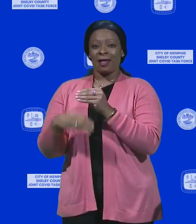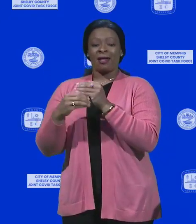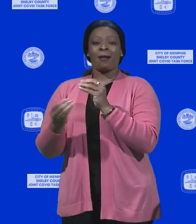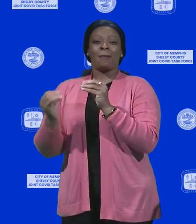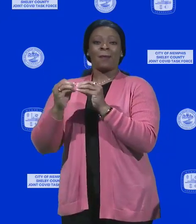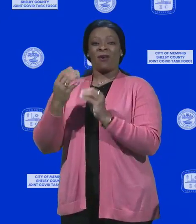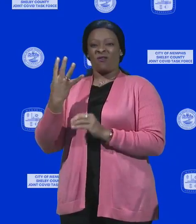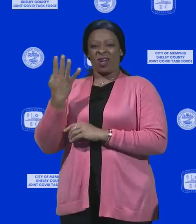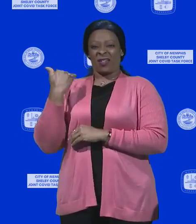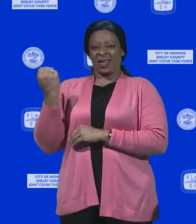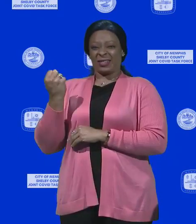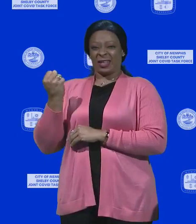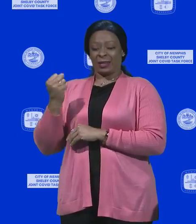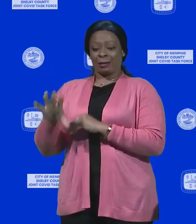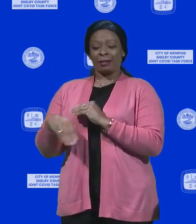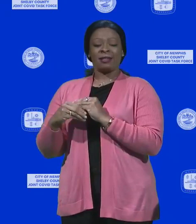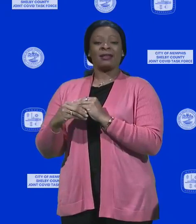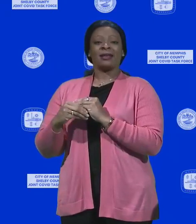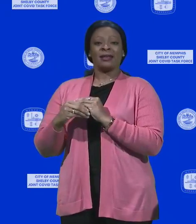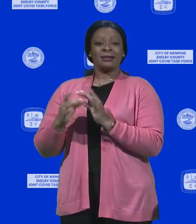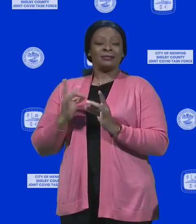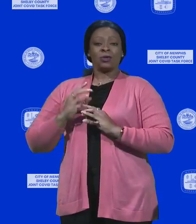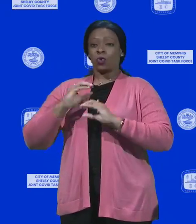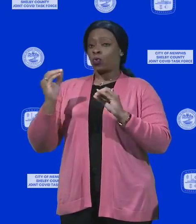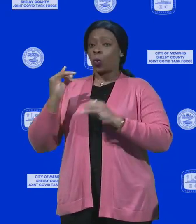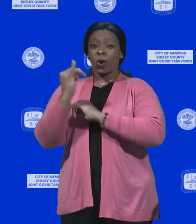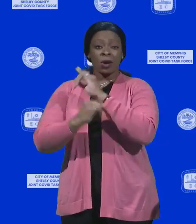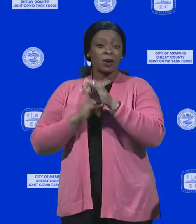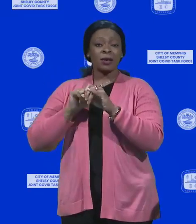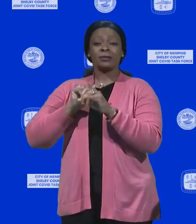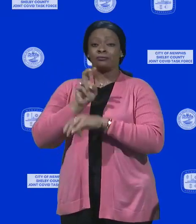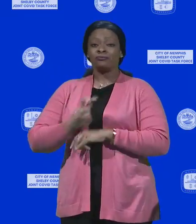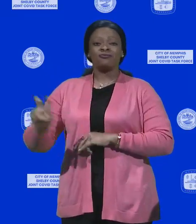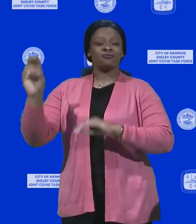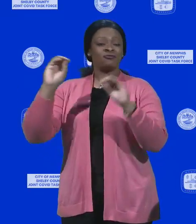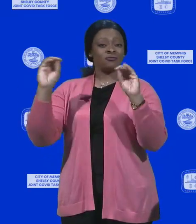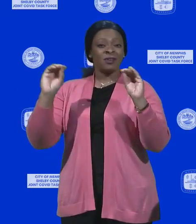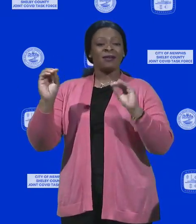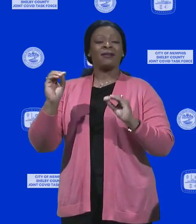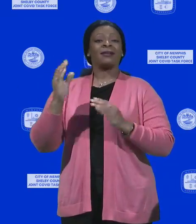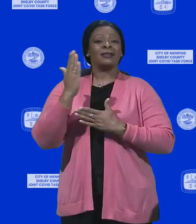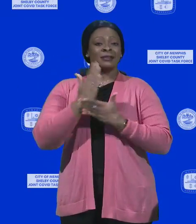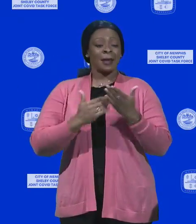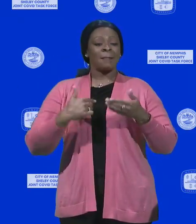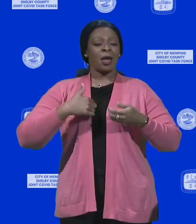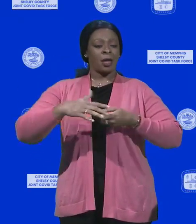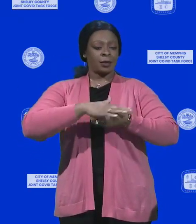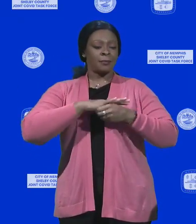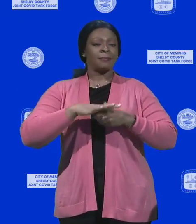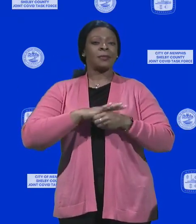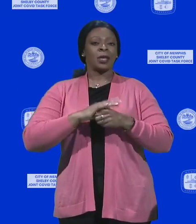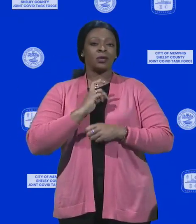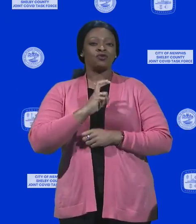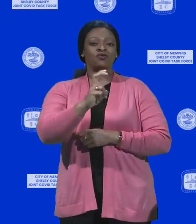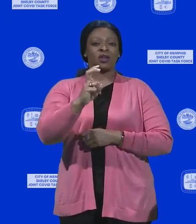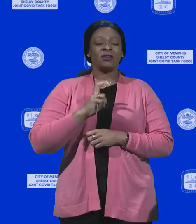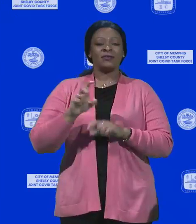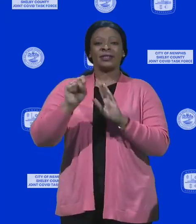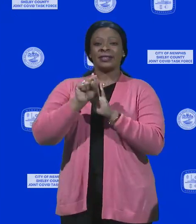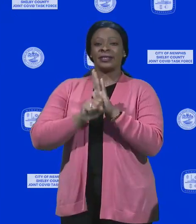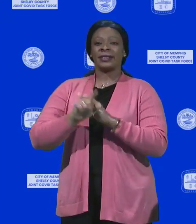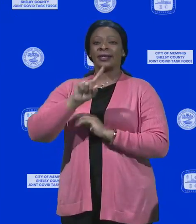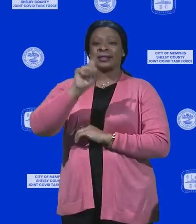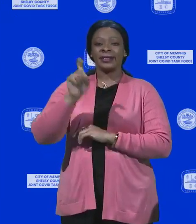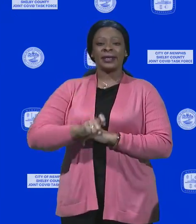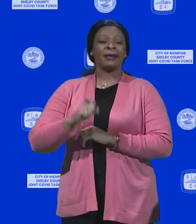Saturday, that have no international travel. Some do have domestic travel connections to states like